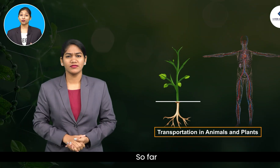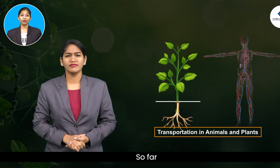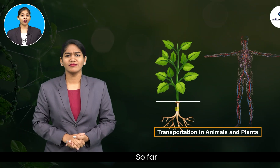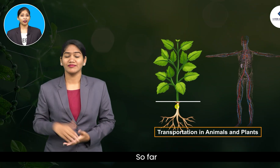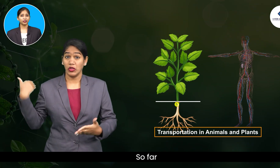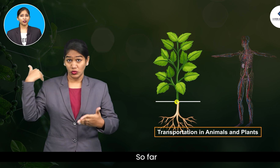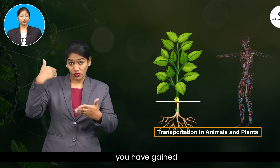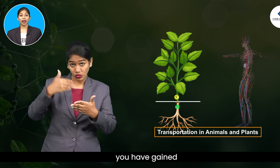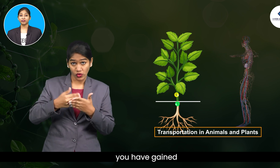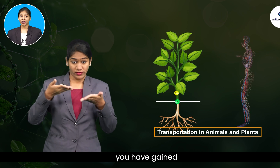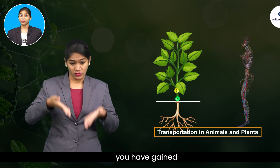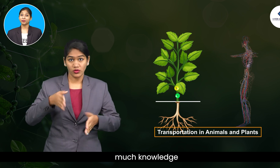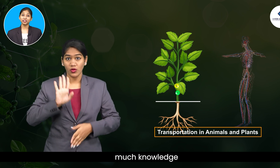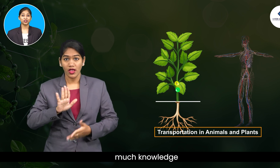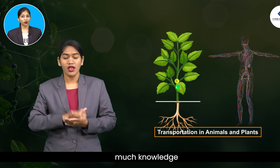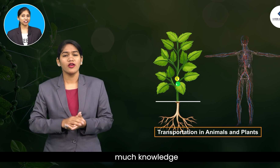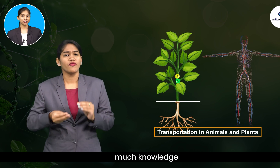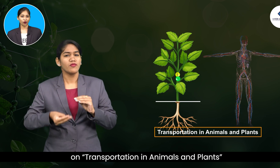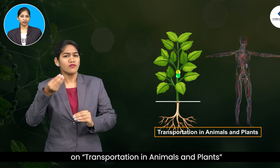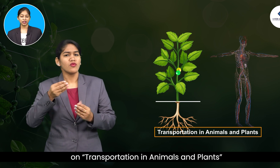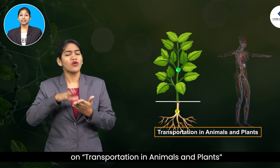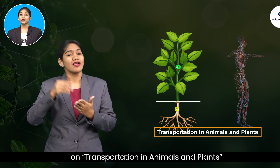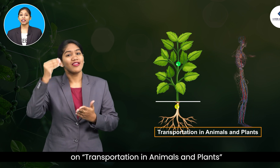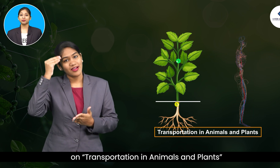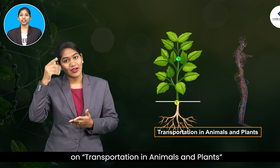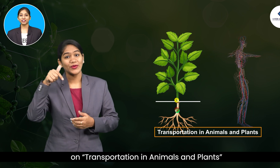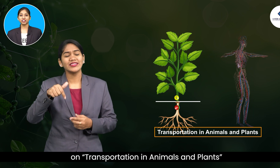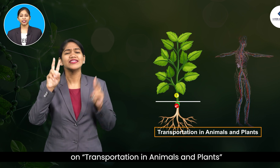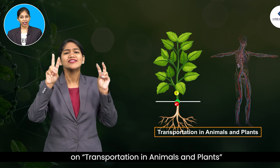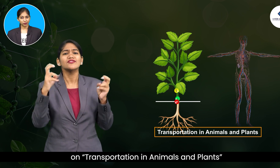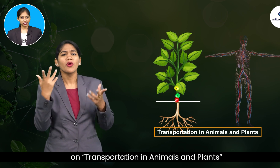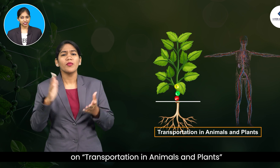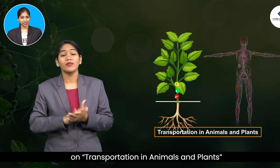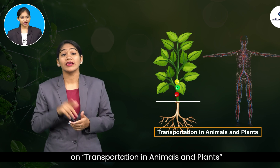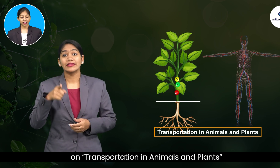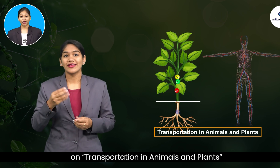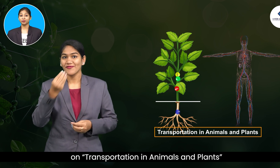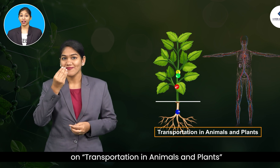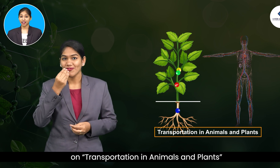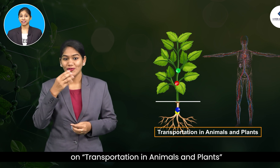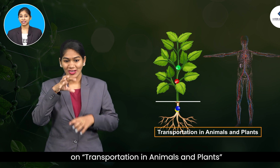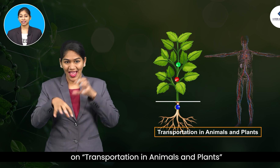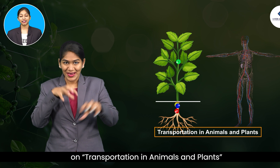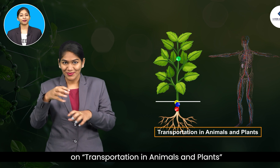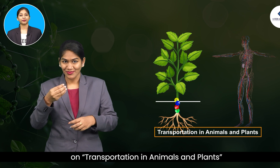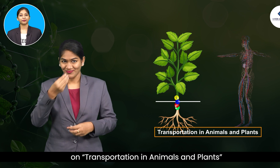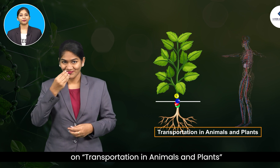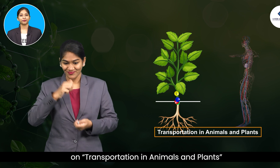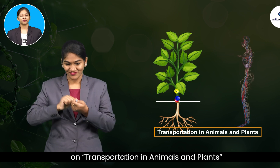So far, you have gained much knowledge on transportation in animals and plants.